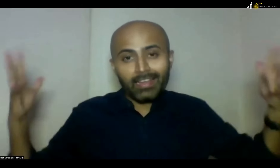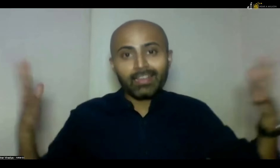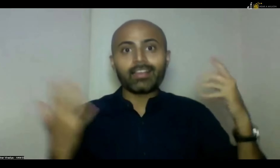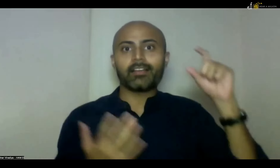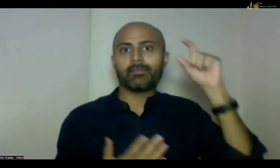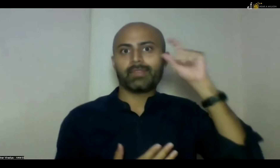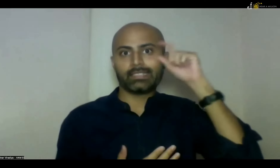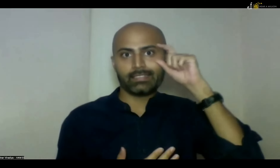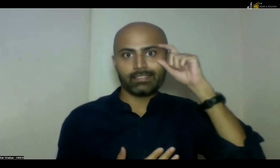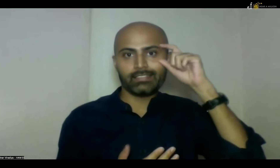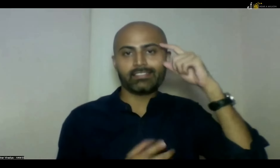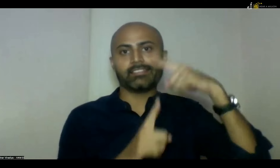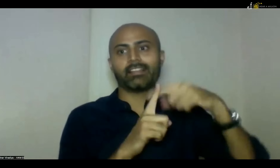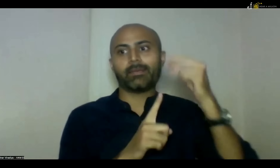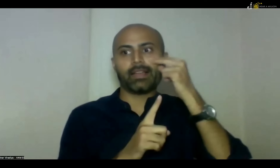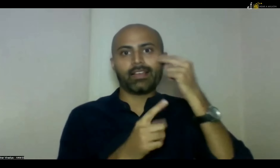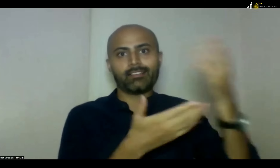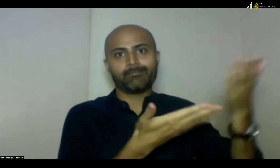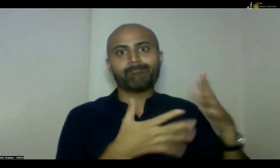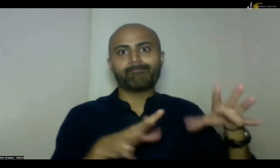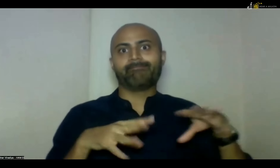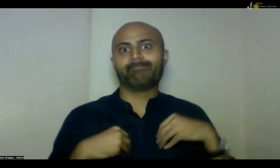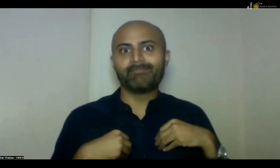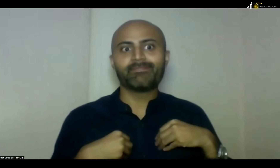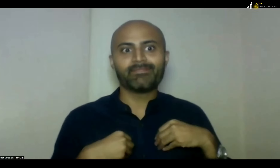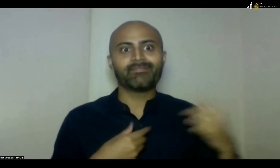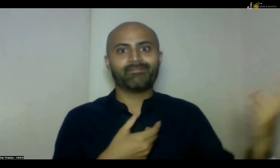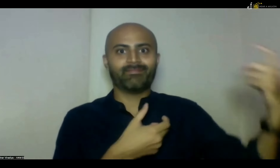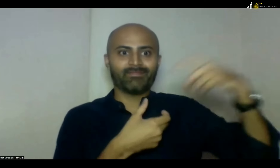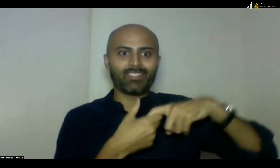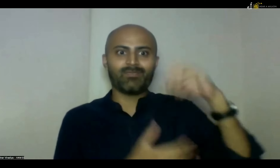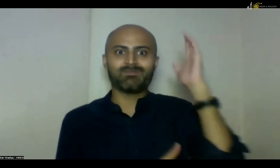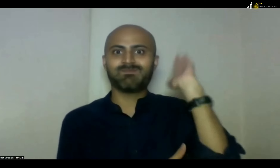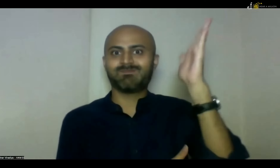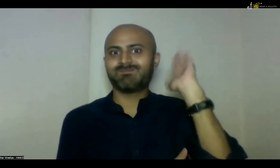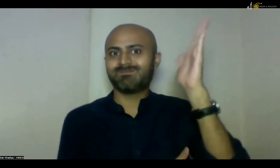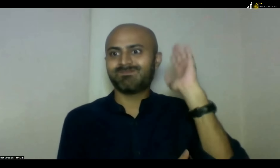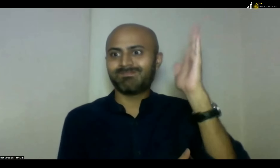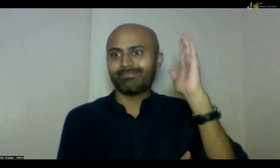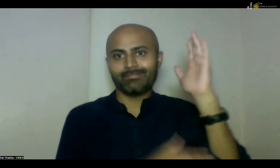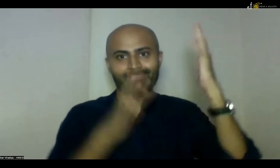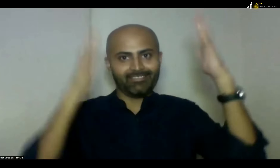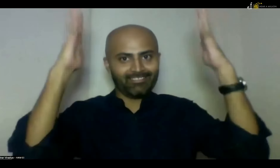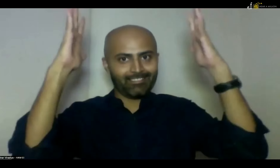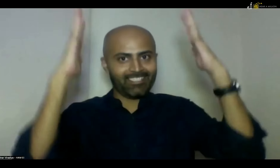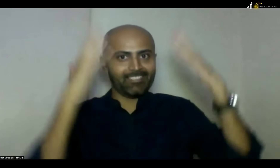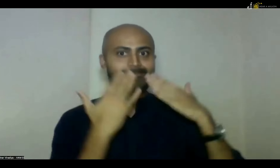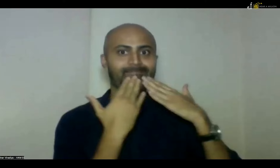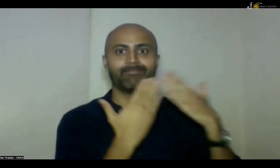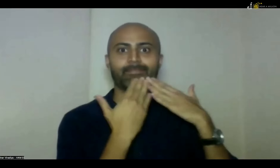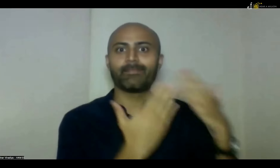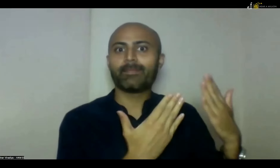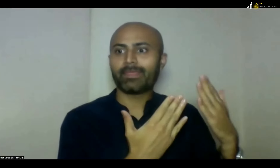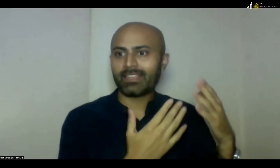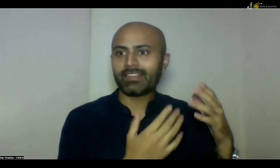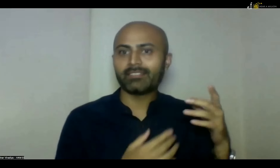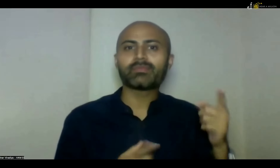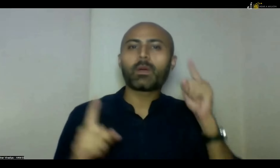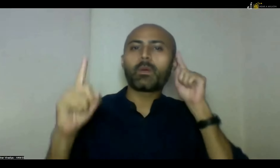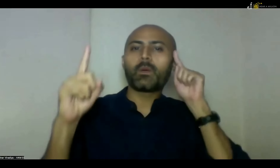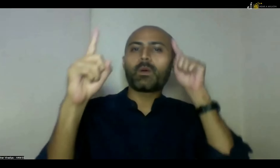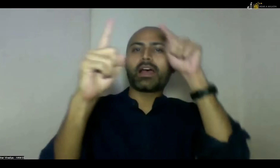So at the last, I would like to thank a lot to Mr. Sibaji and Ms. Kanika for coming,